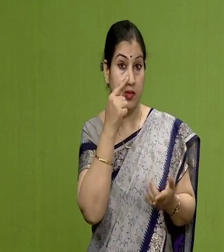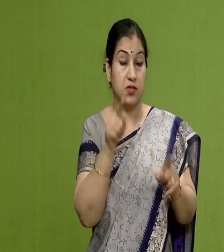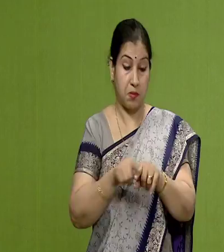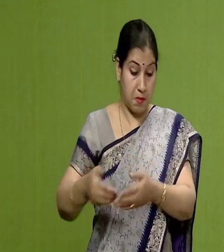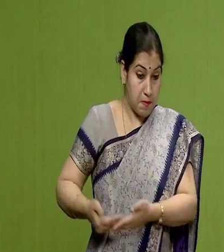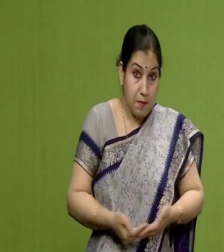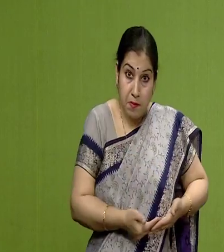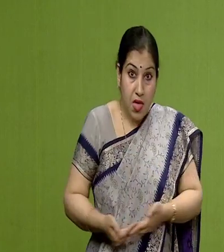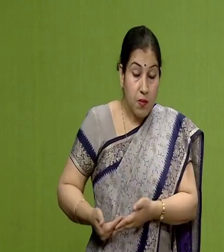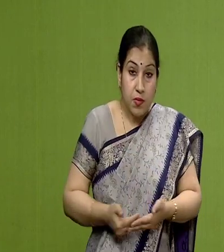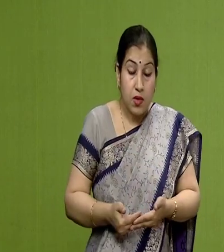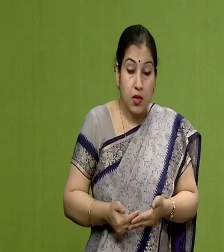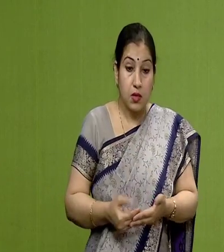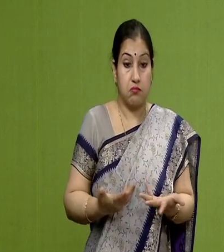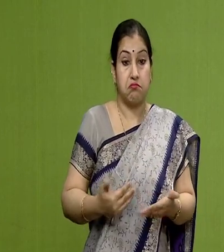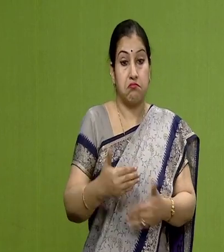the growing baby at risk.